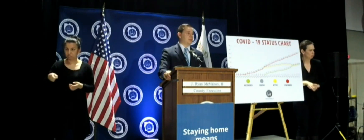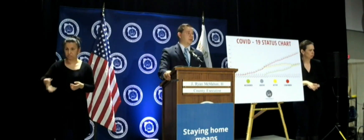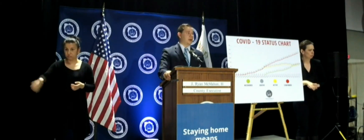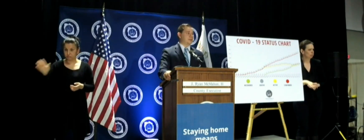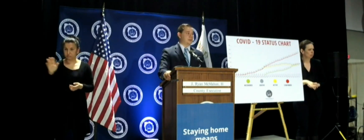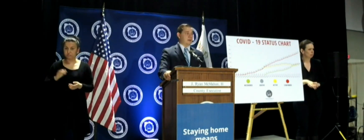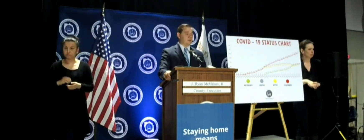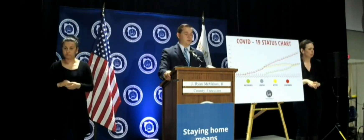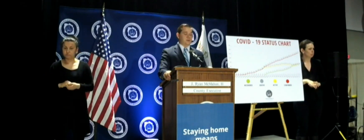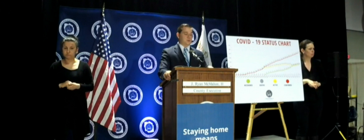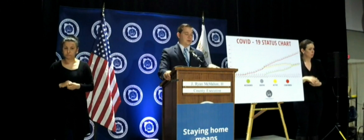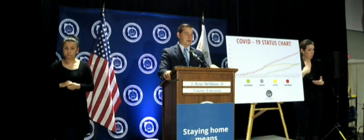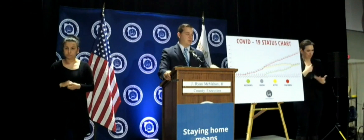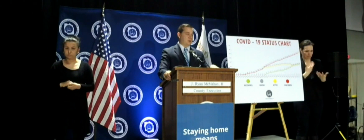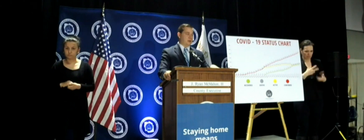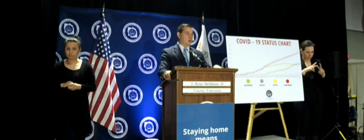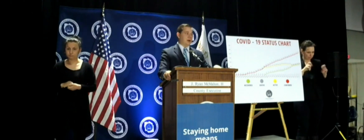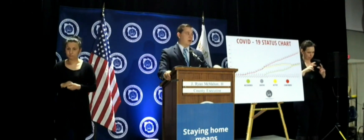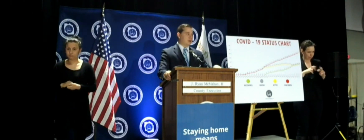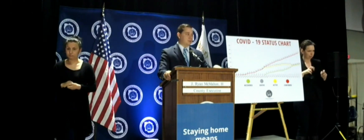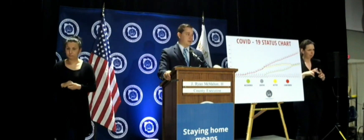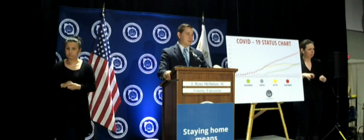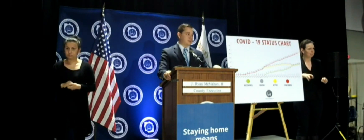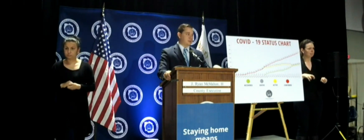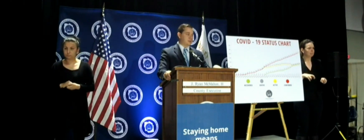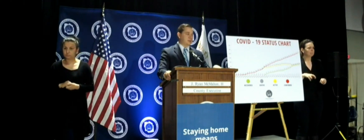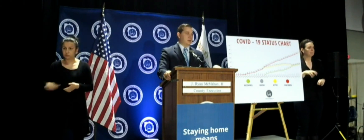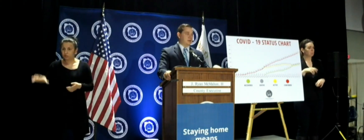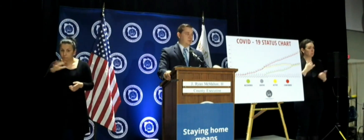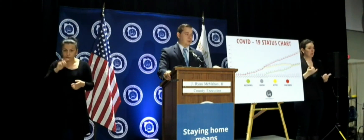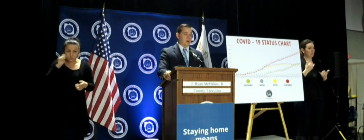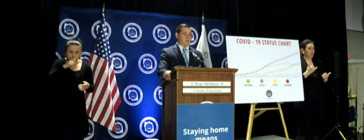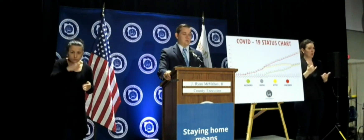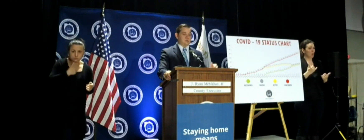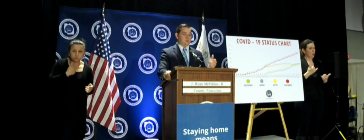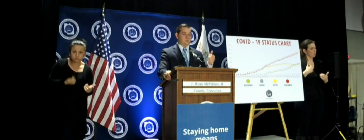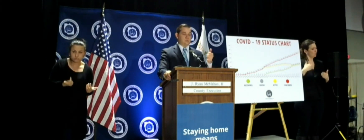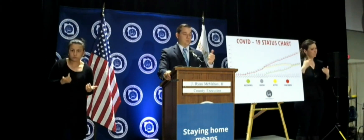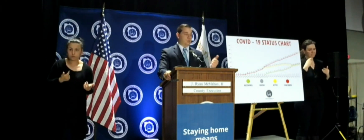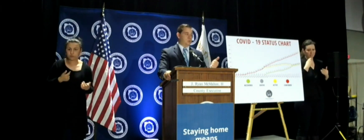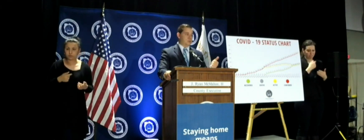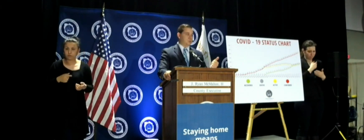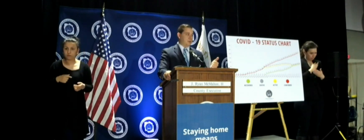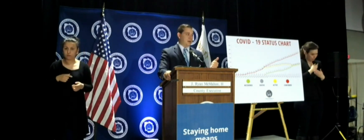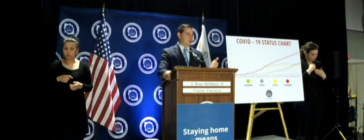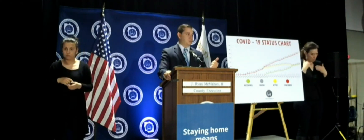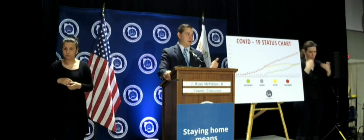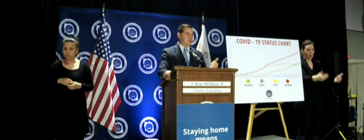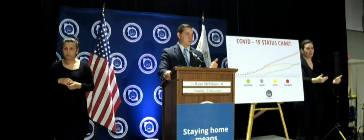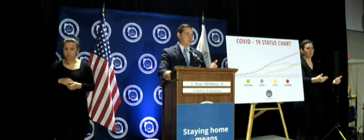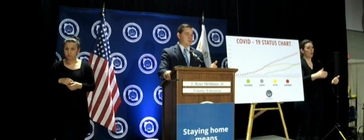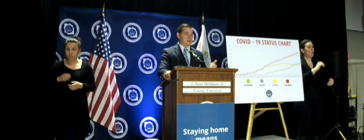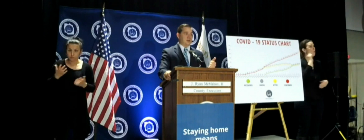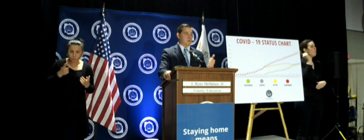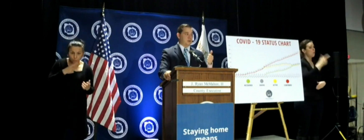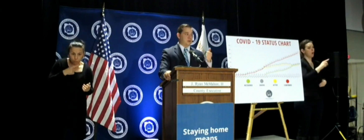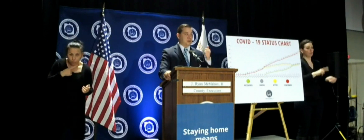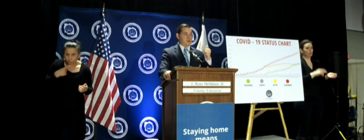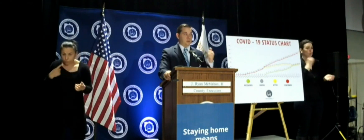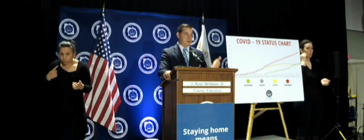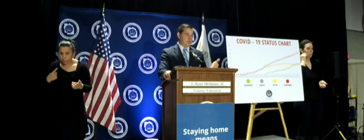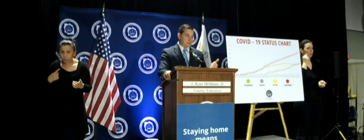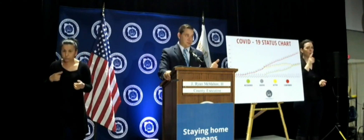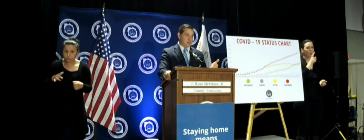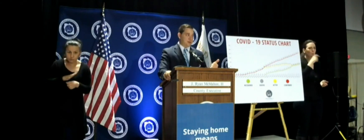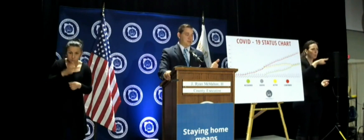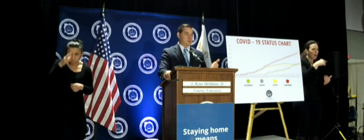we can look at, Tim. I think we just want to get everybody out right now and get them tested and figure out who's symptomatic that's positive, if anybody,